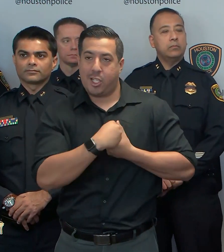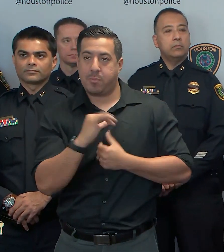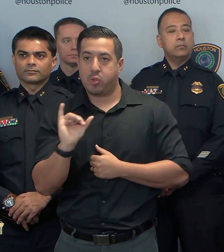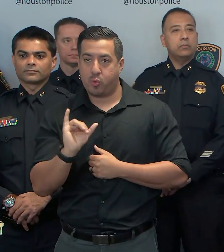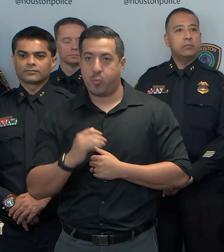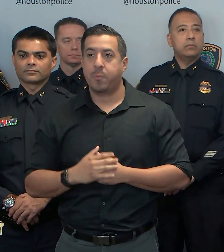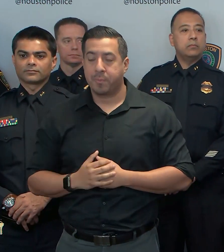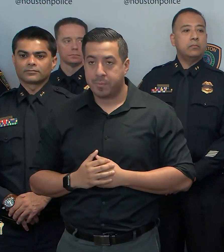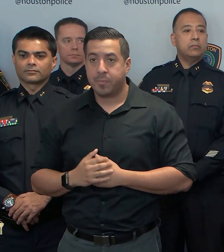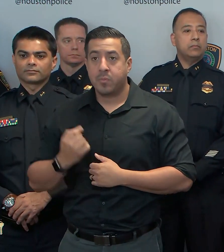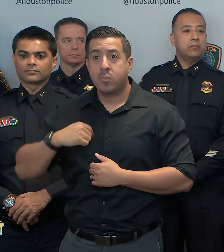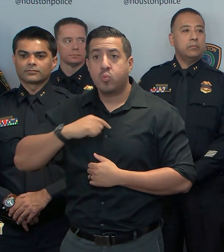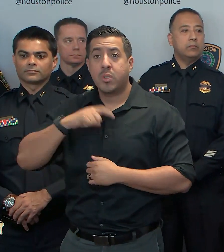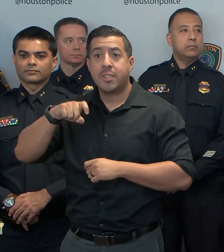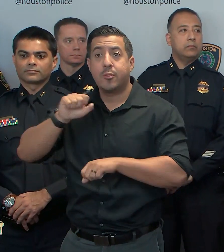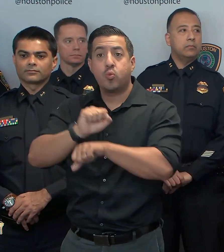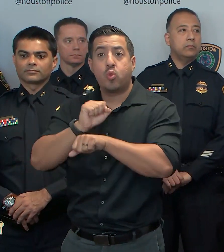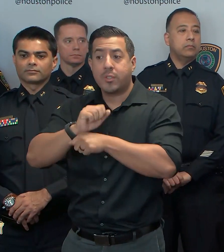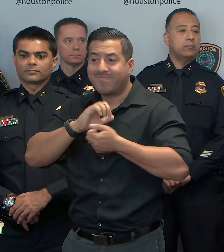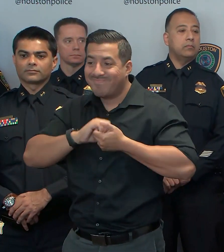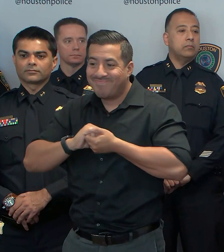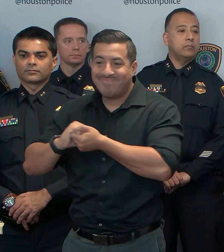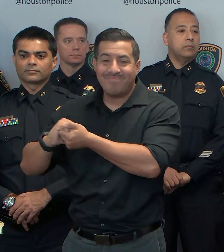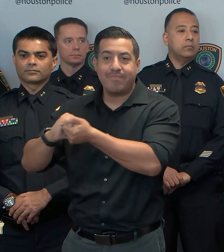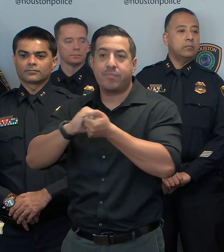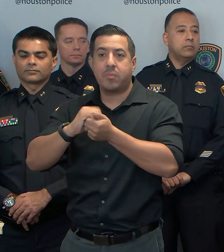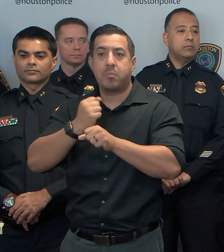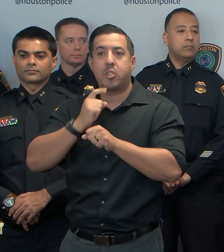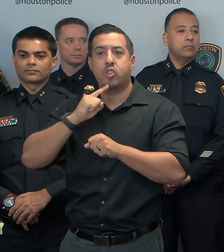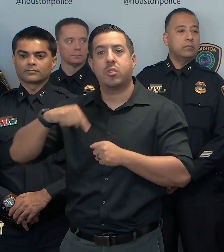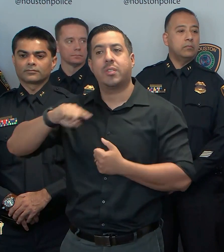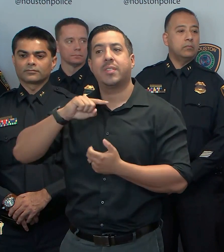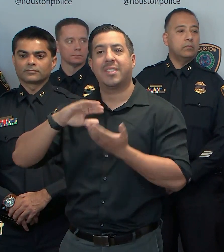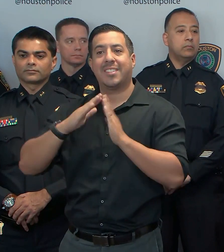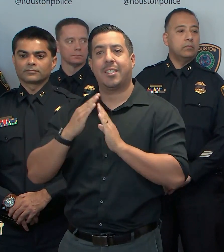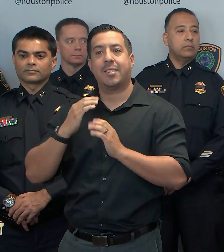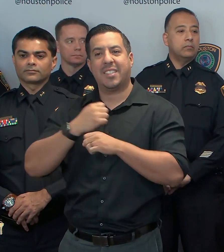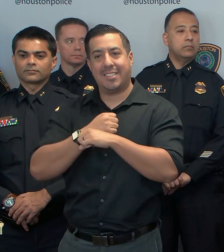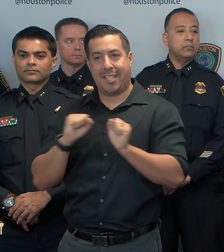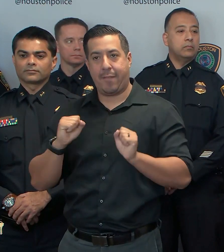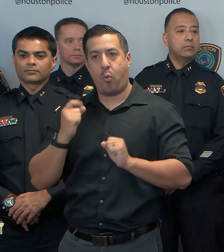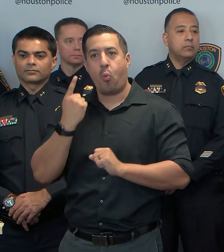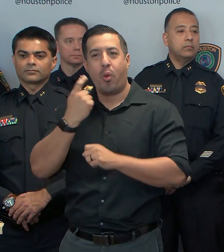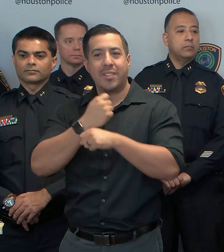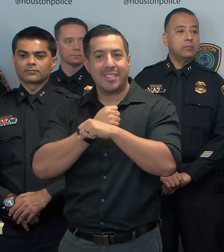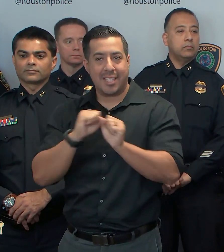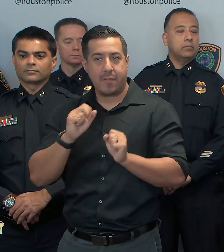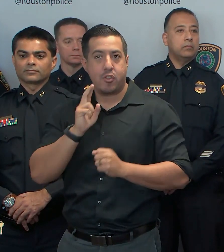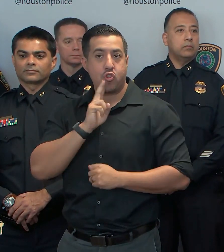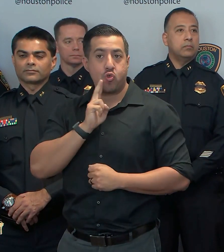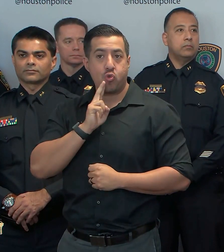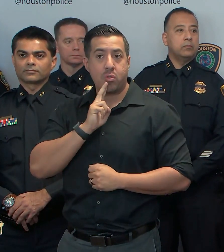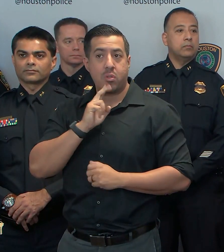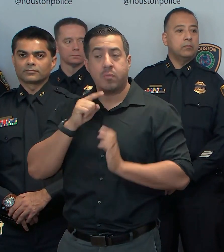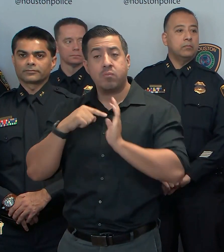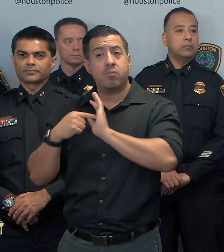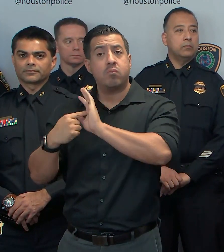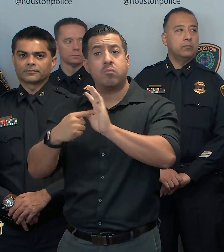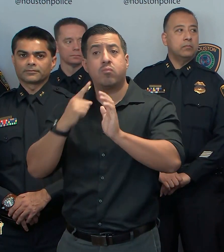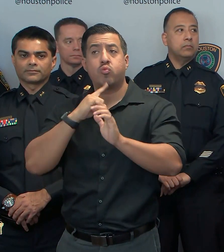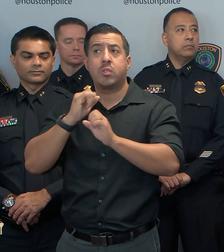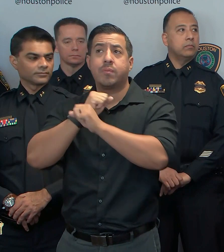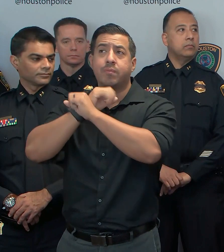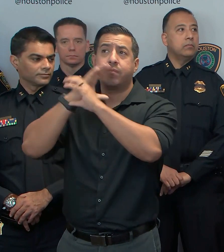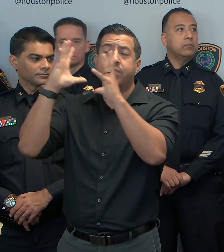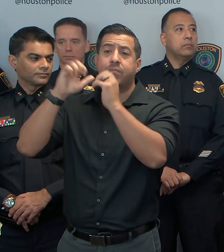and all of us working together to make our city one safe city. One Safe Houston represents a holistic approach